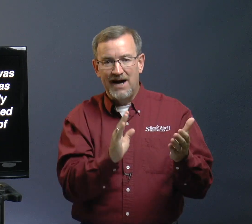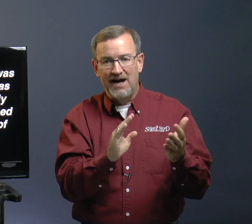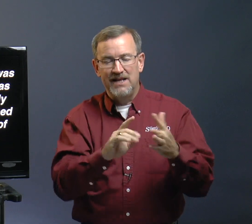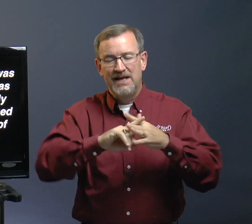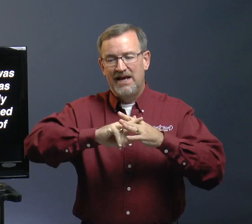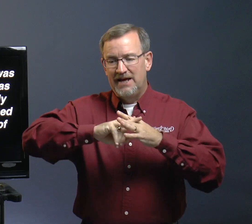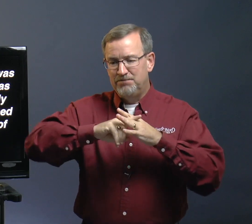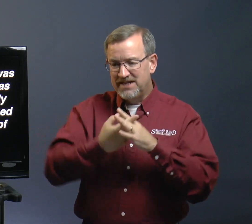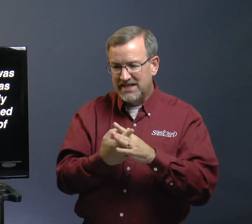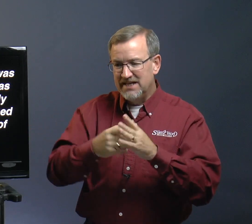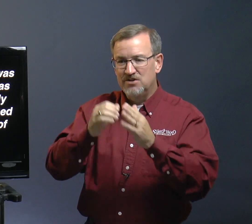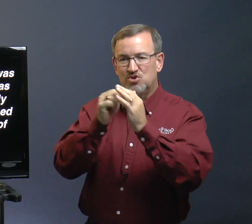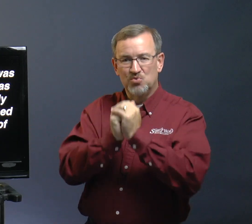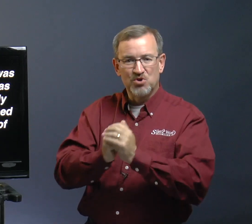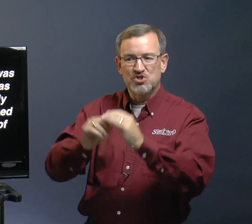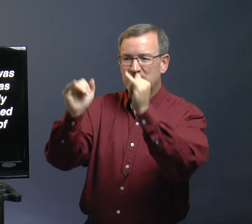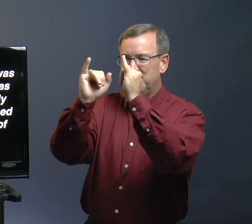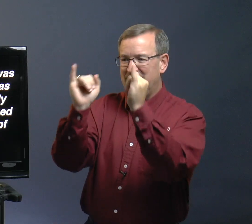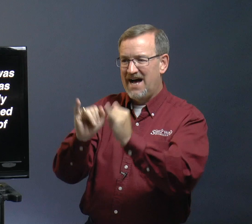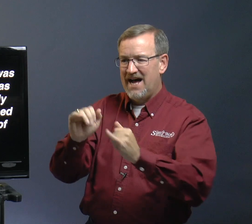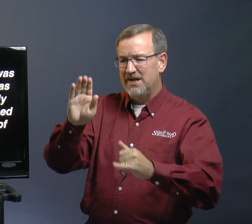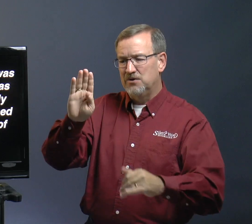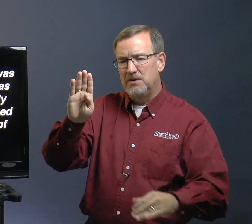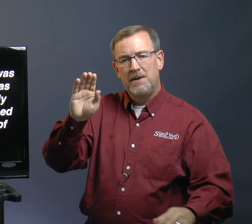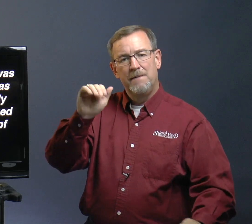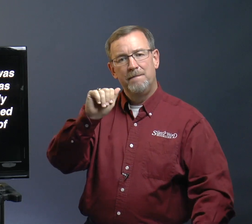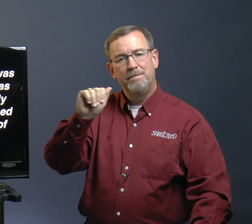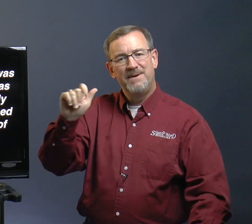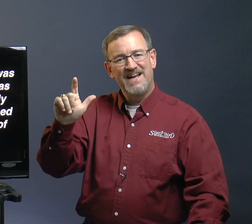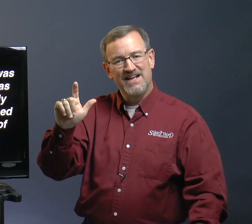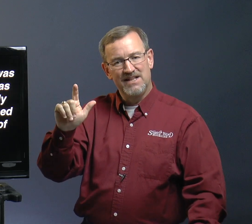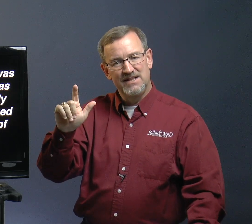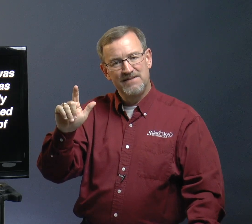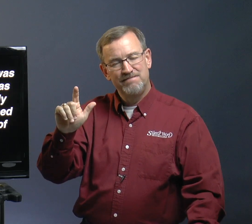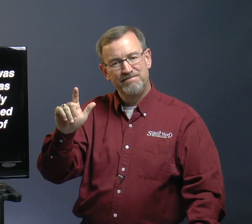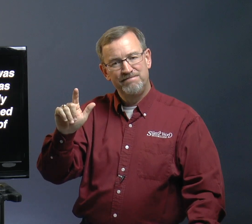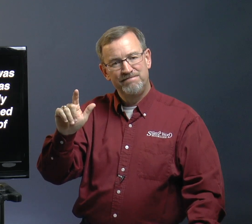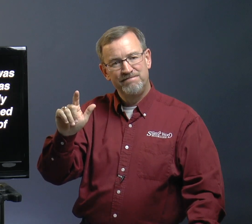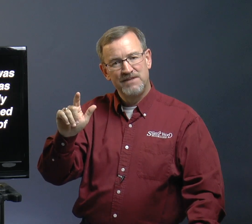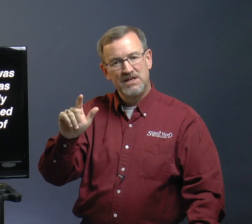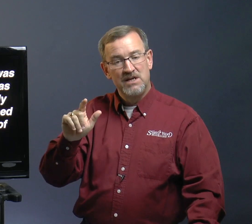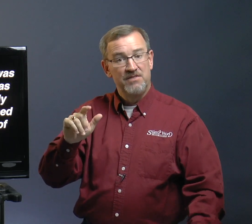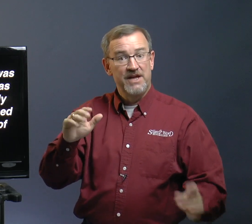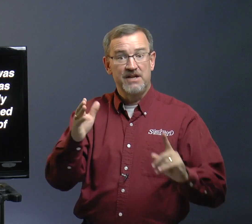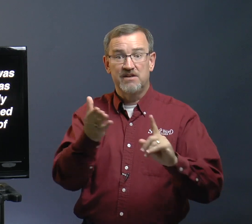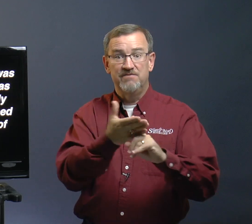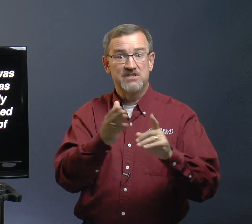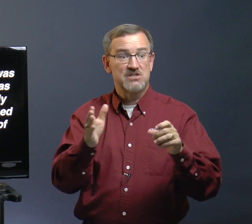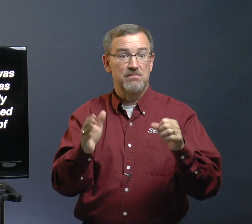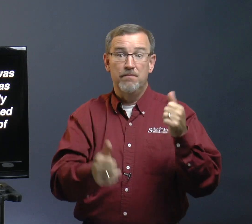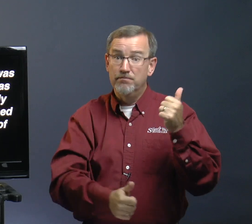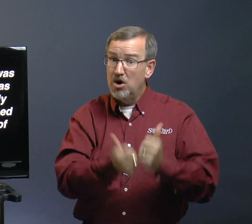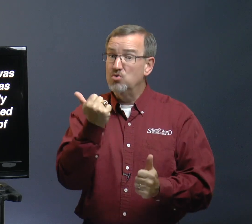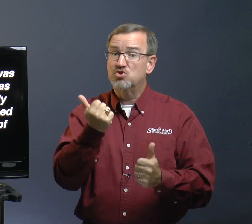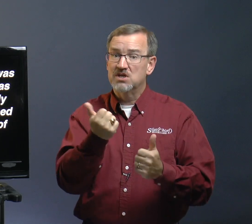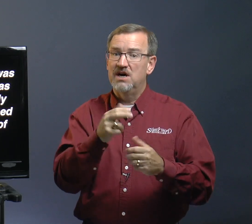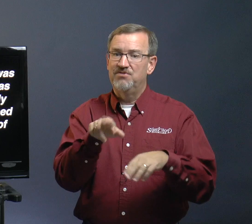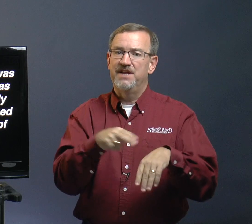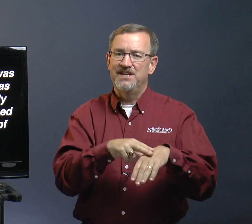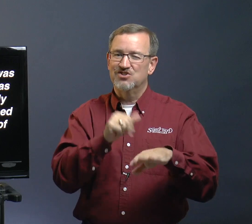God and begin to worship the idol Baal. They had convinced most of the nation,